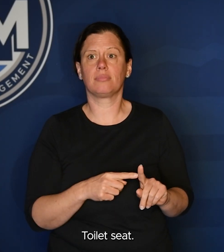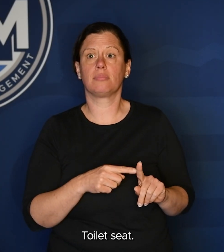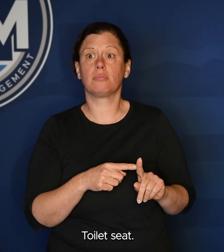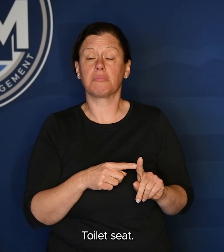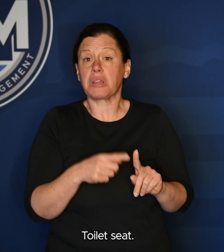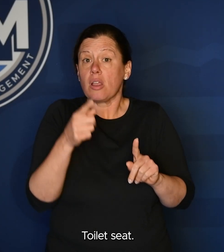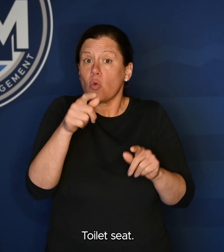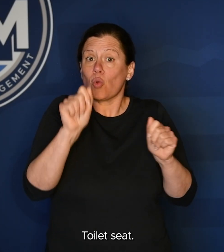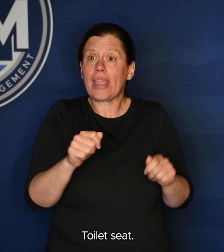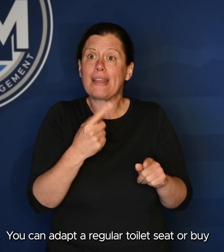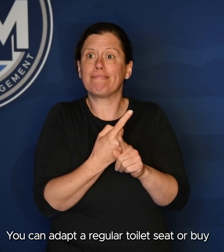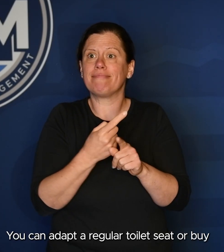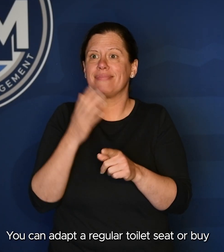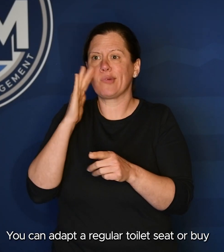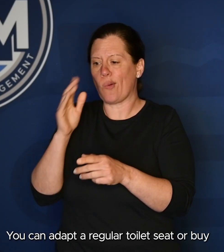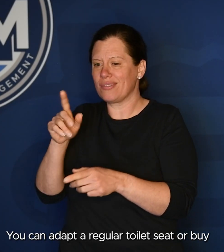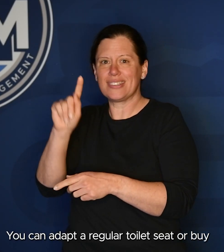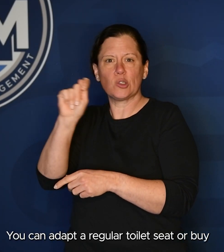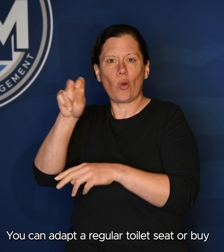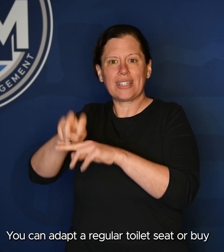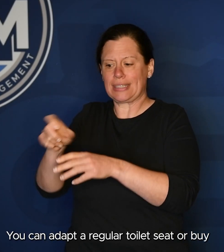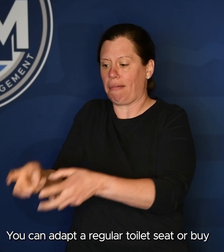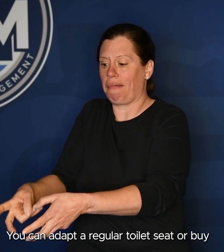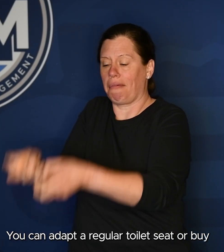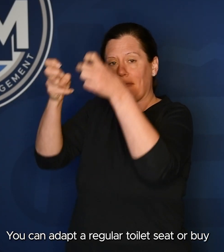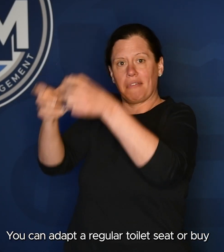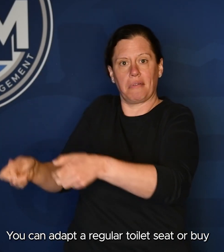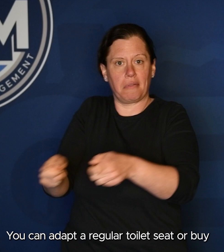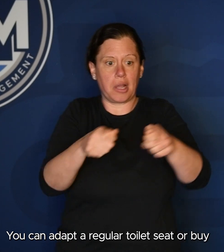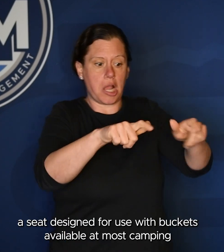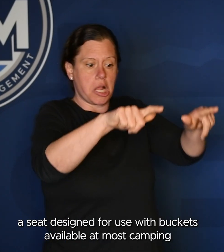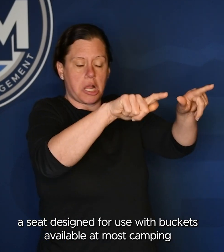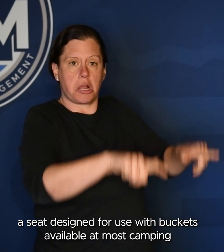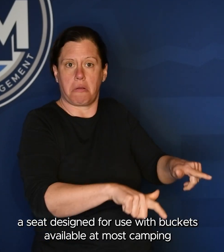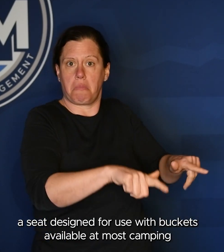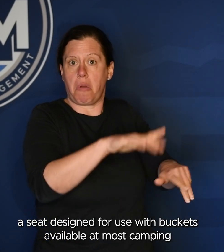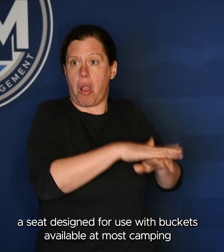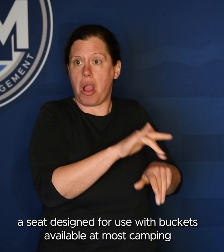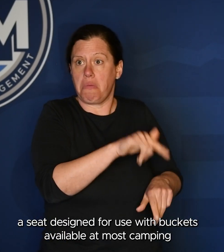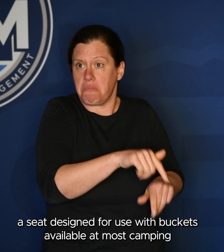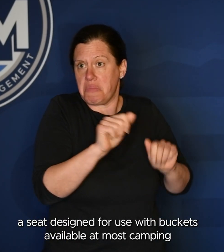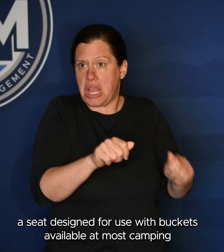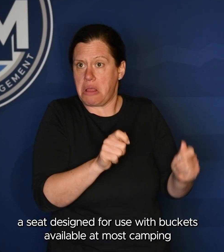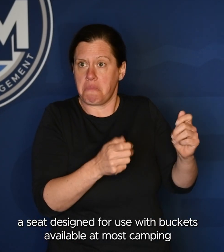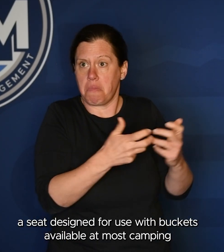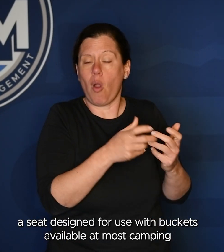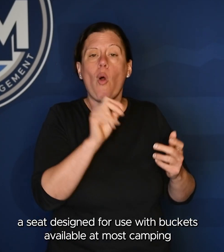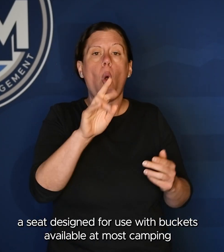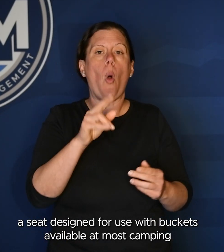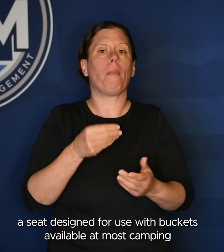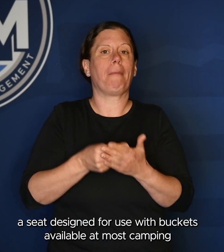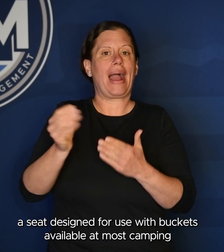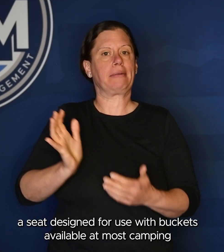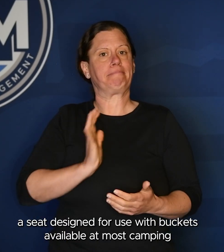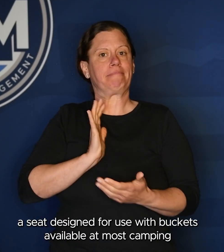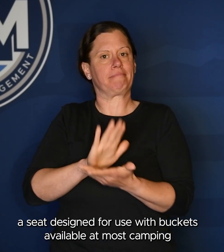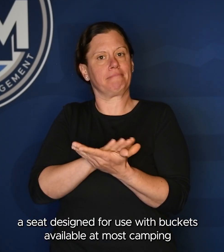Toilet seat. You can adapt a regular toilet seat or buy a seat designed for use with buckets, available at